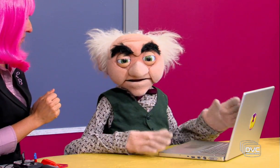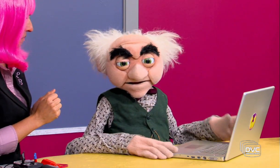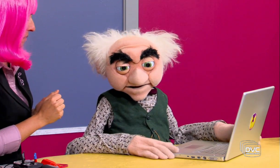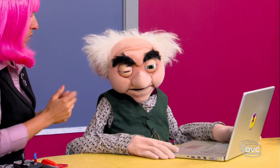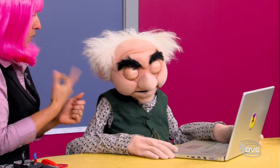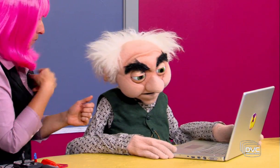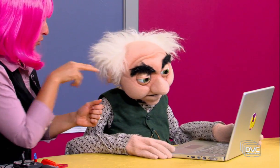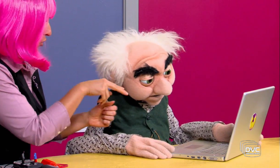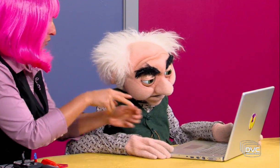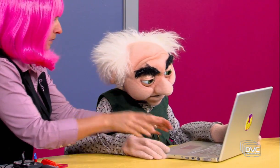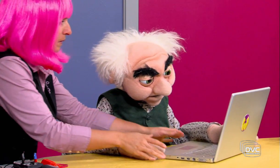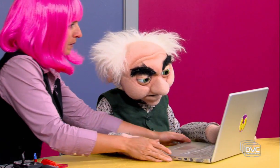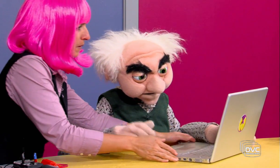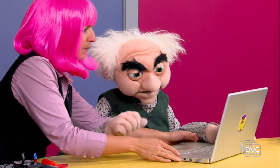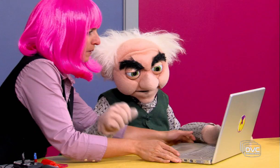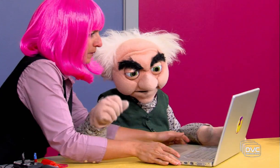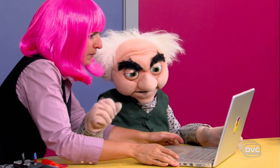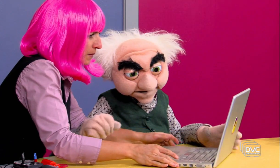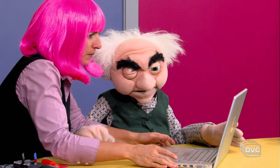Fine. Here. Let me look.